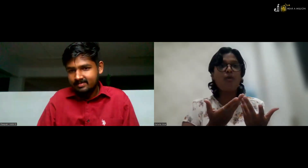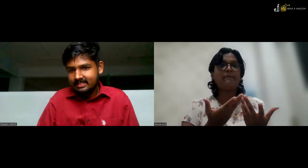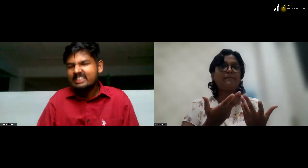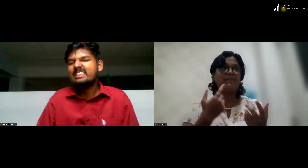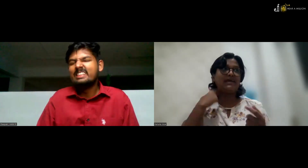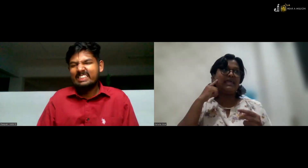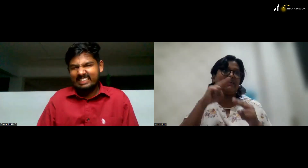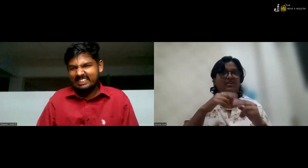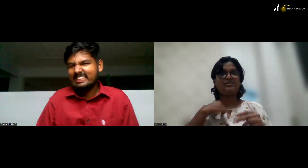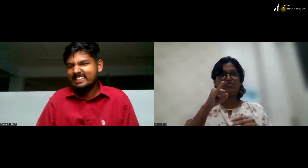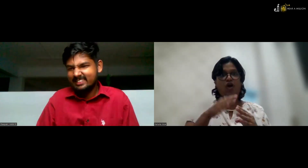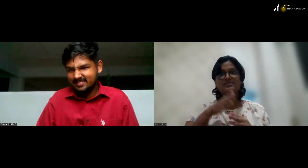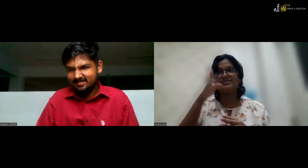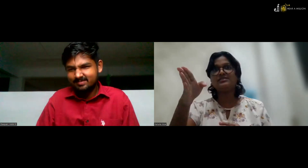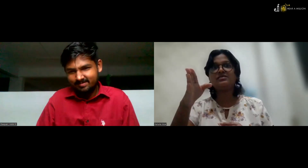So, for example,